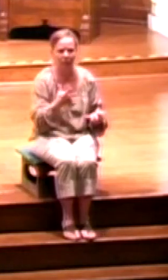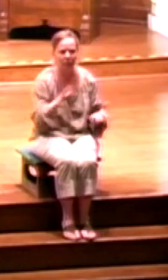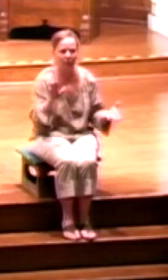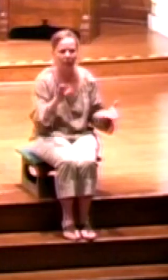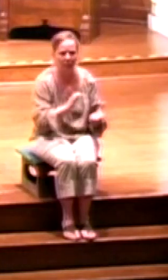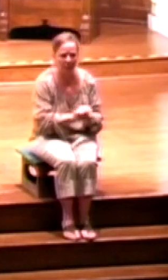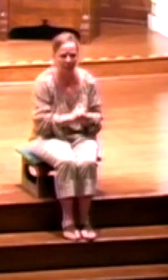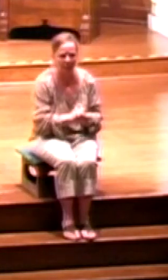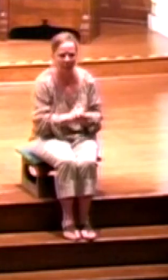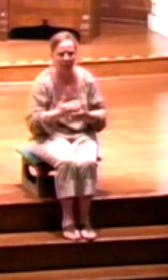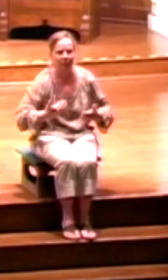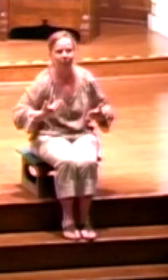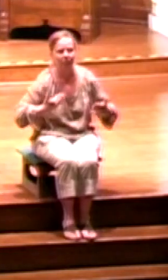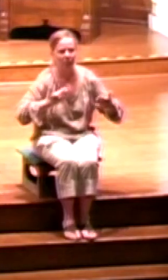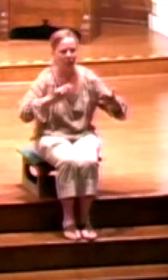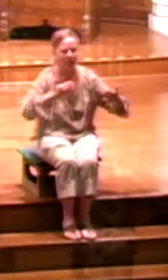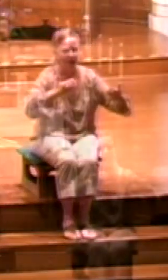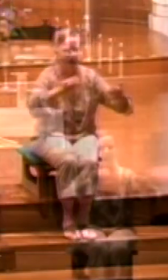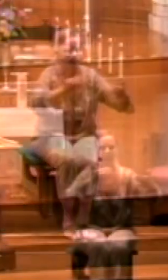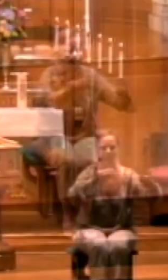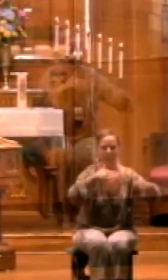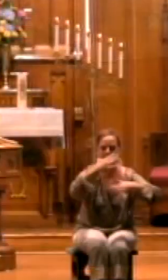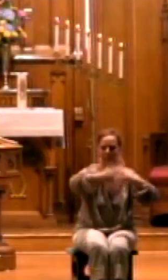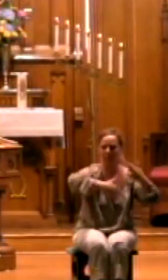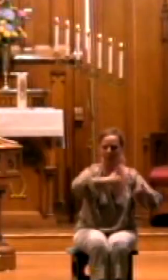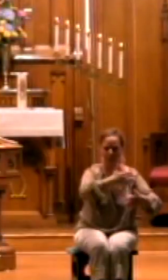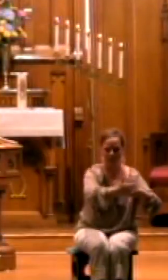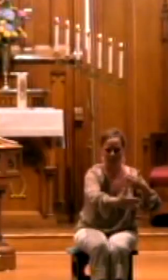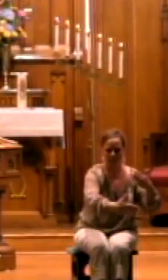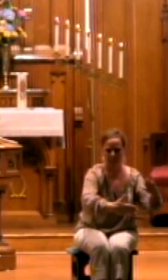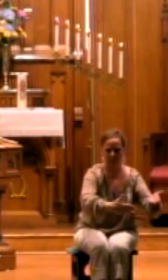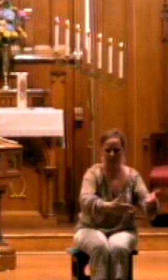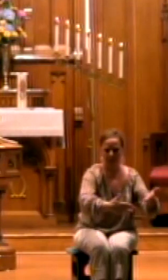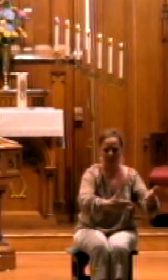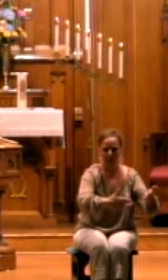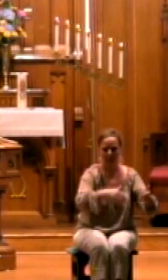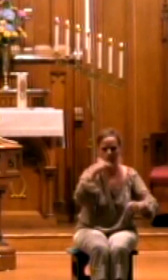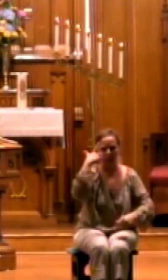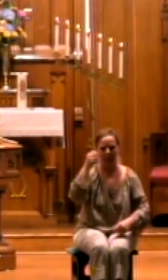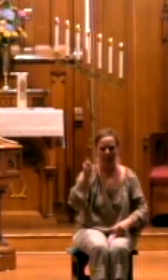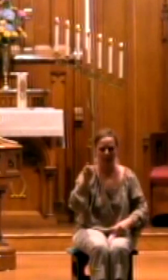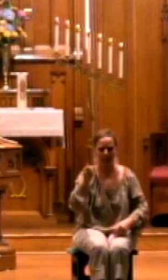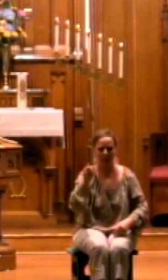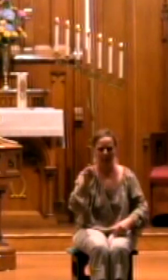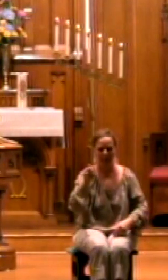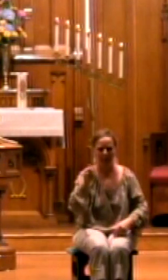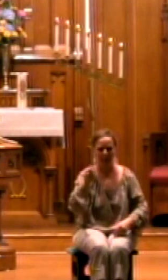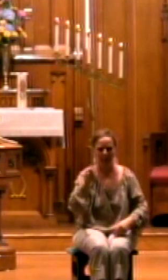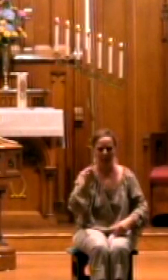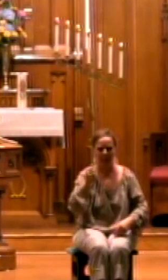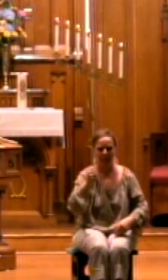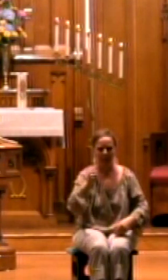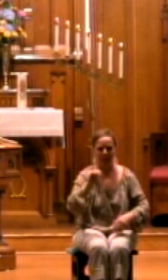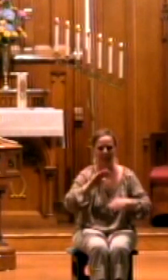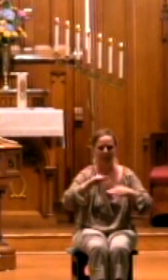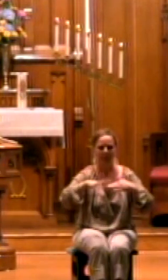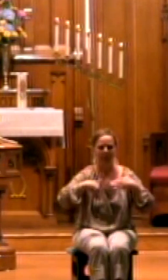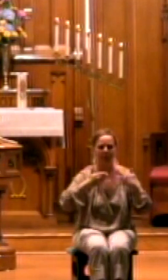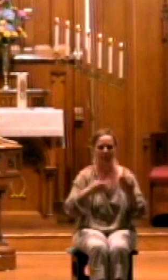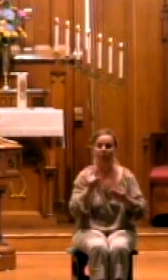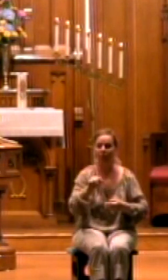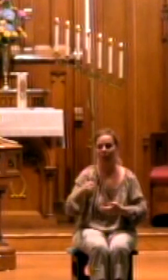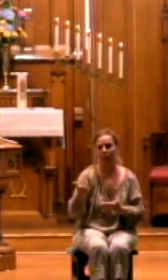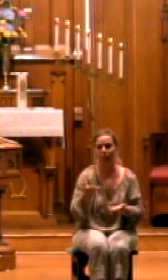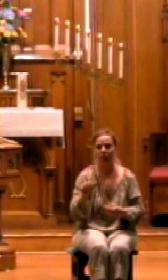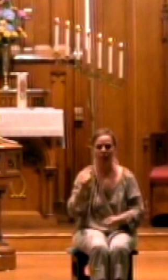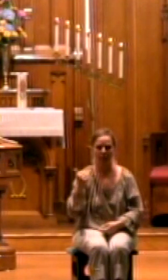a relationship that lasts, it better be about what you can give to each other and not about what you're going to get. And it is so true.